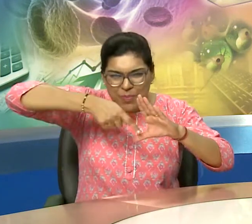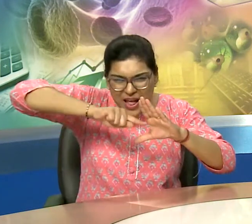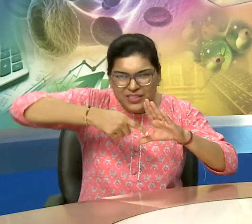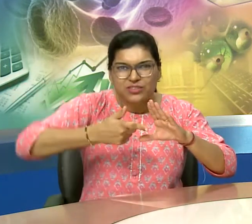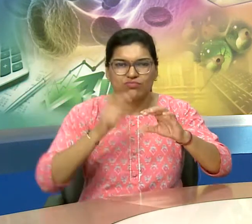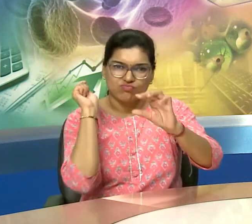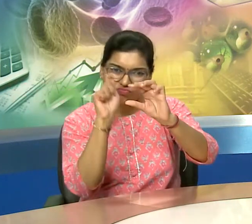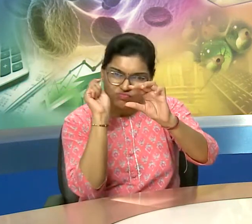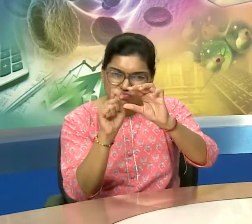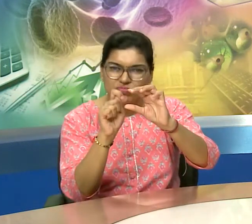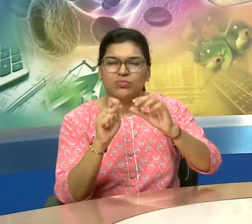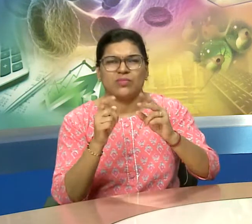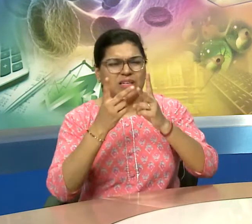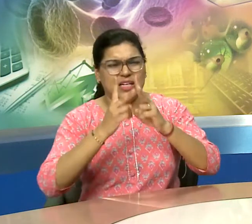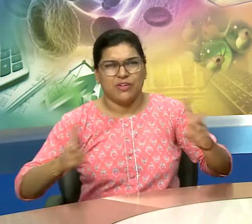So all these things are the basic needs